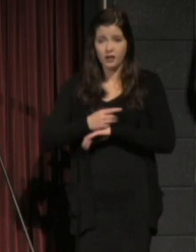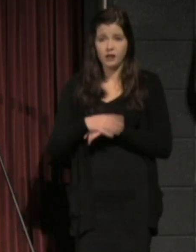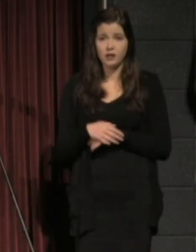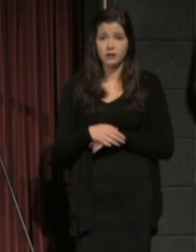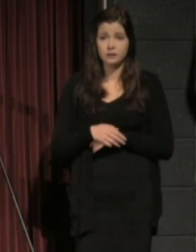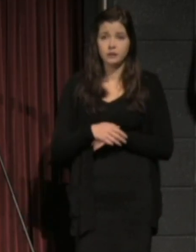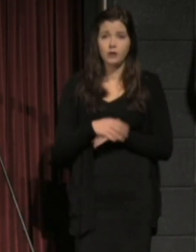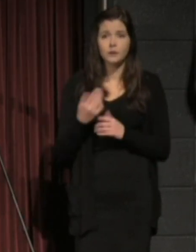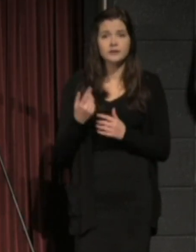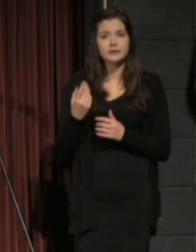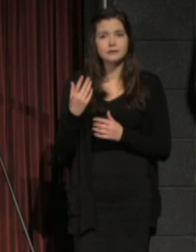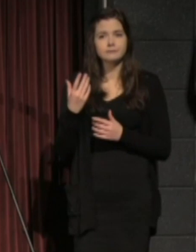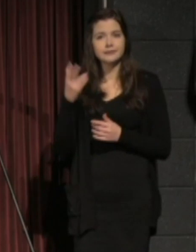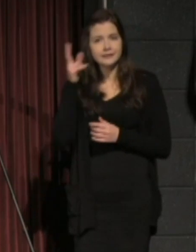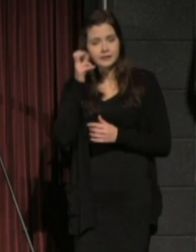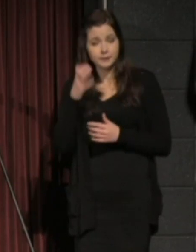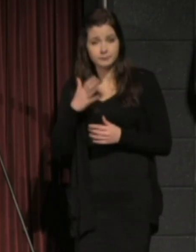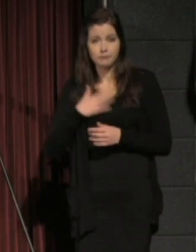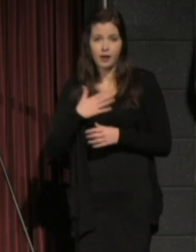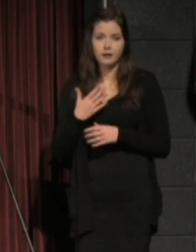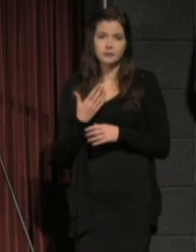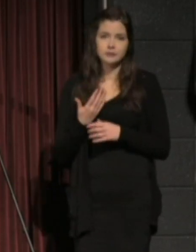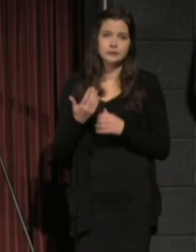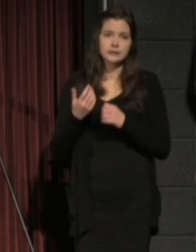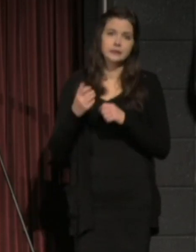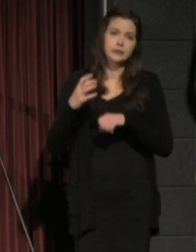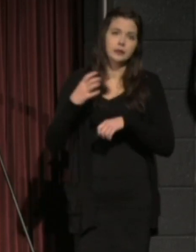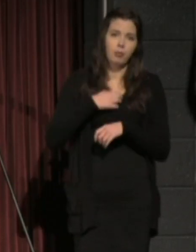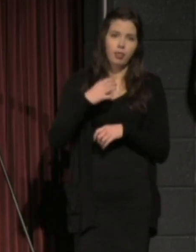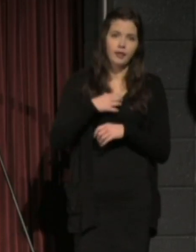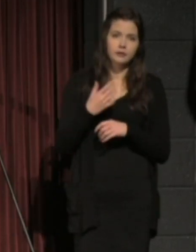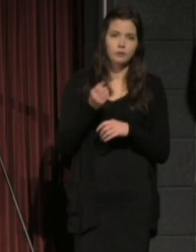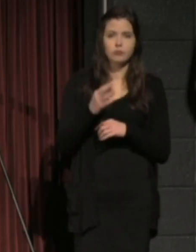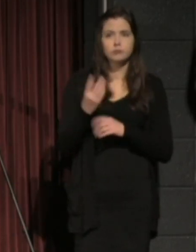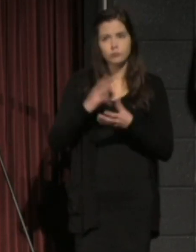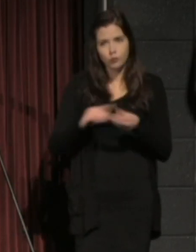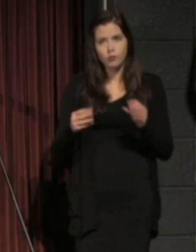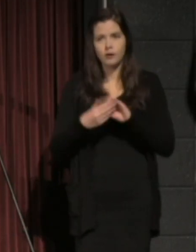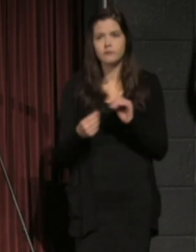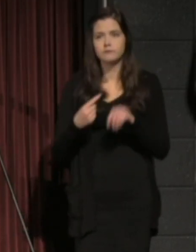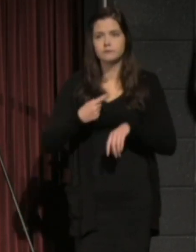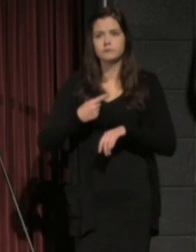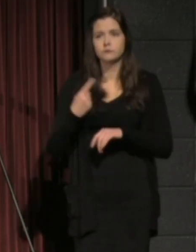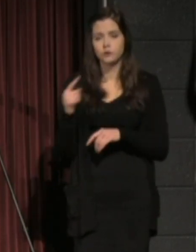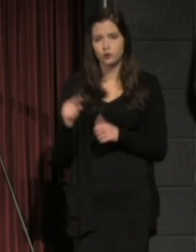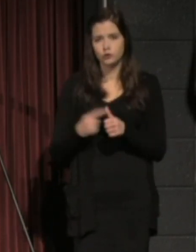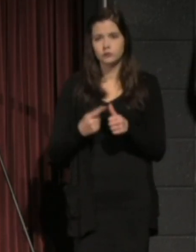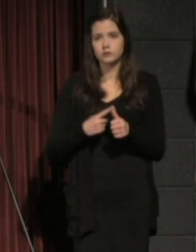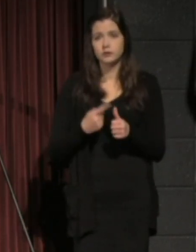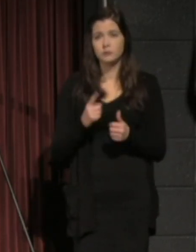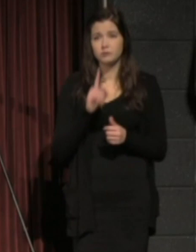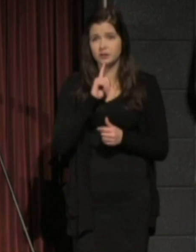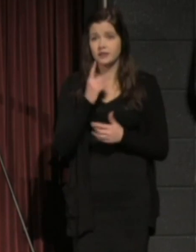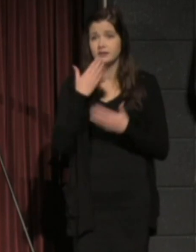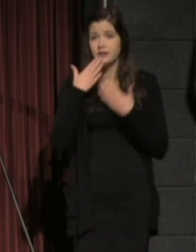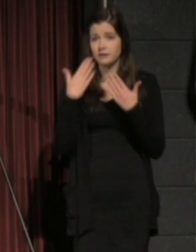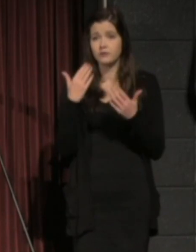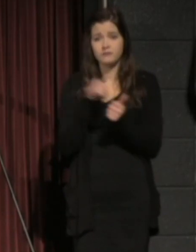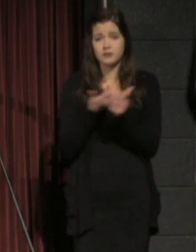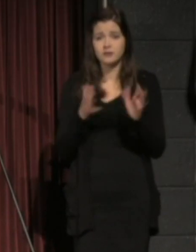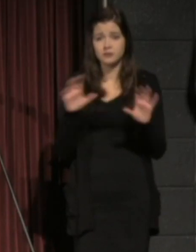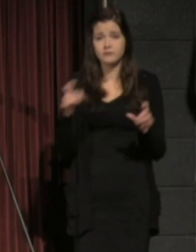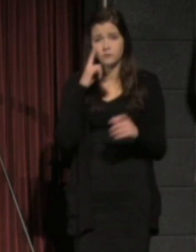my story or rant first, before sharing their day with me. I'm truly so grateful for everything they have done for